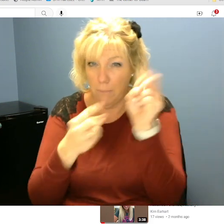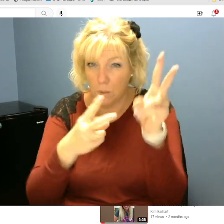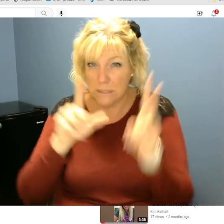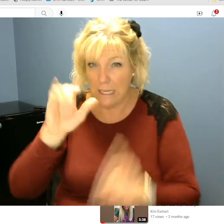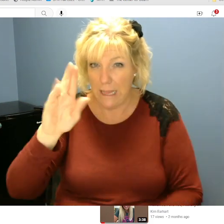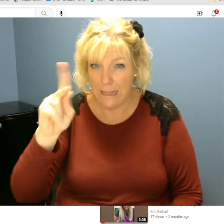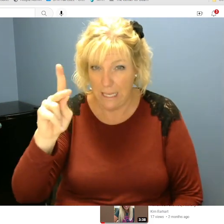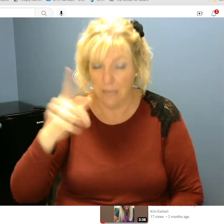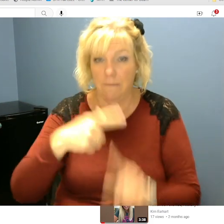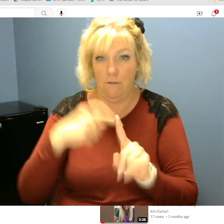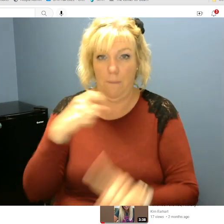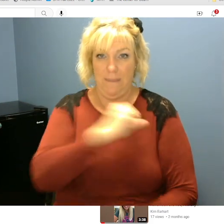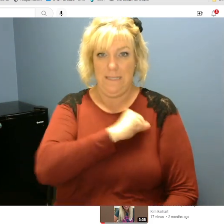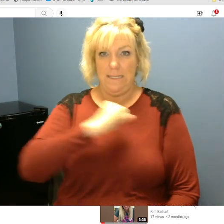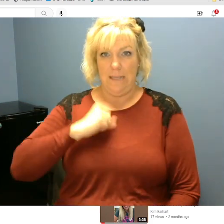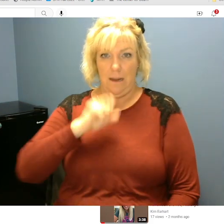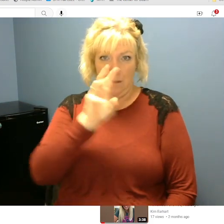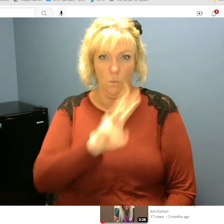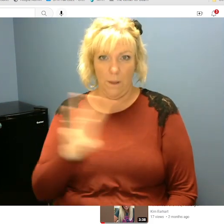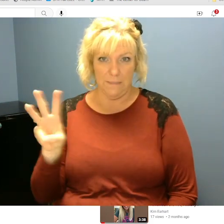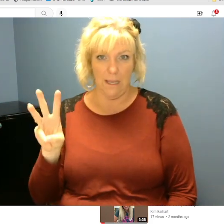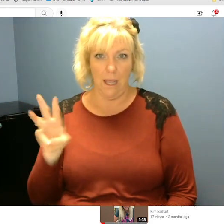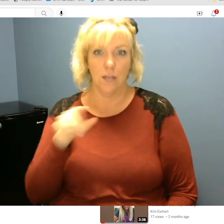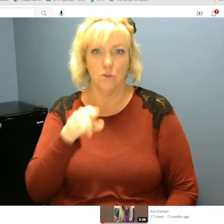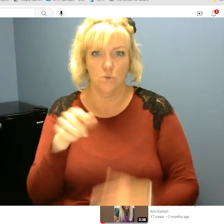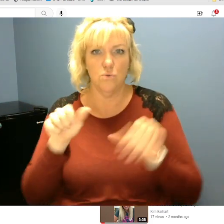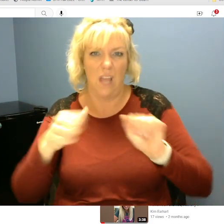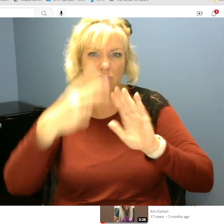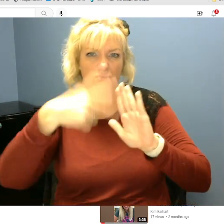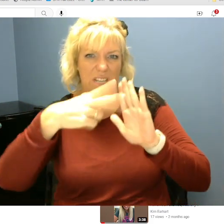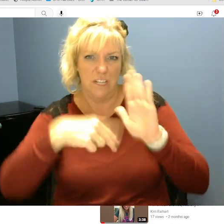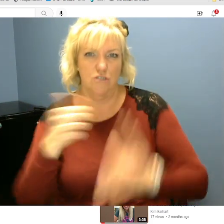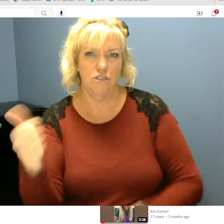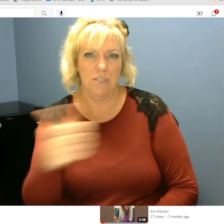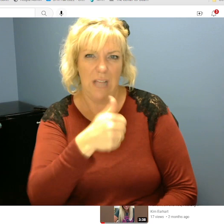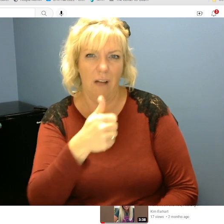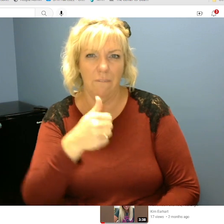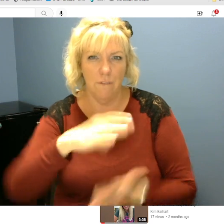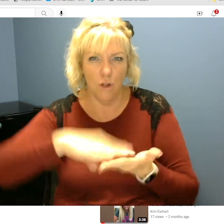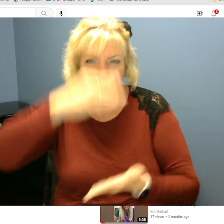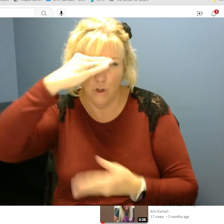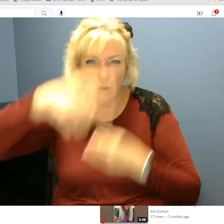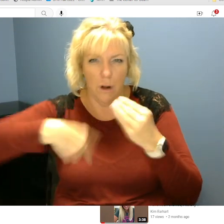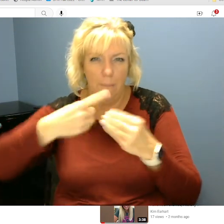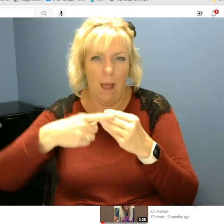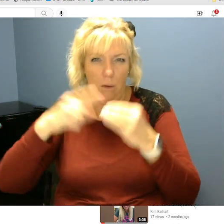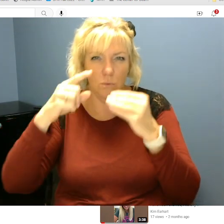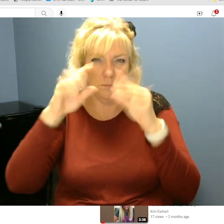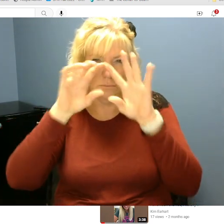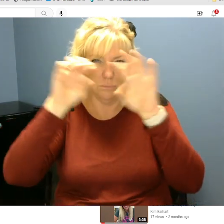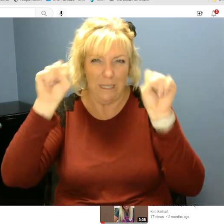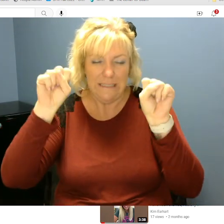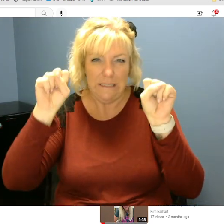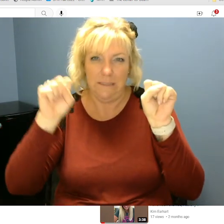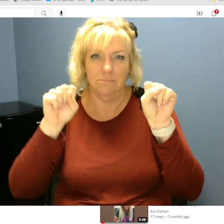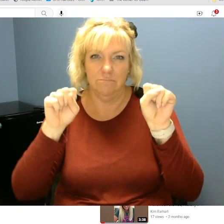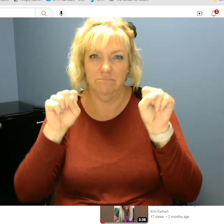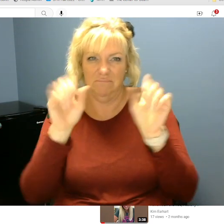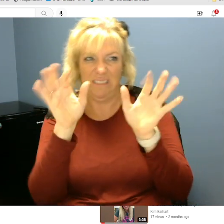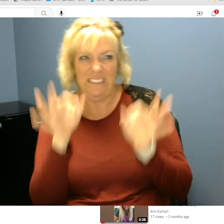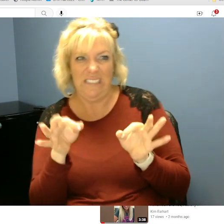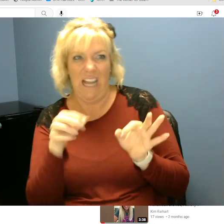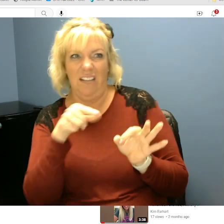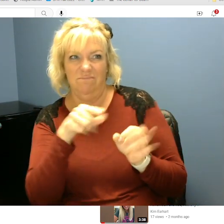the Senate website to kind of go over Johnson's impeachment. It's way more detailed than it needs to be like on the articles of impeachment. You're really